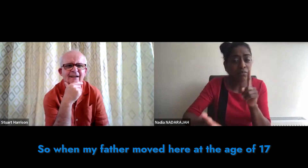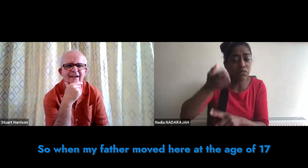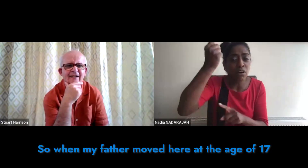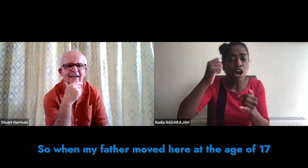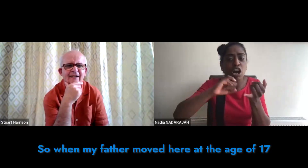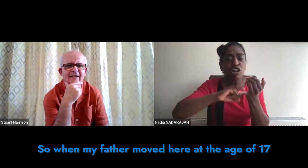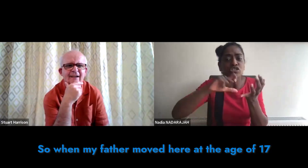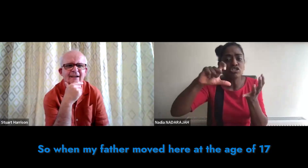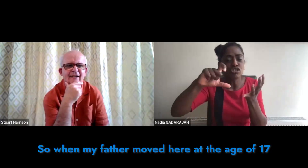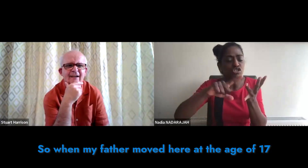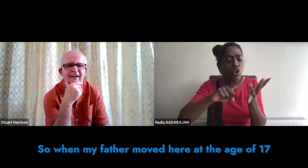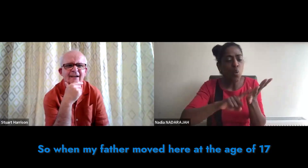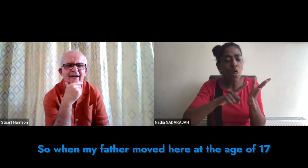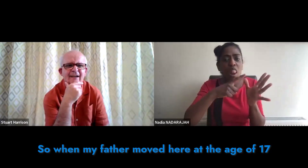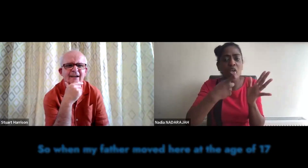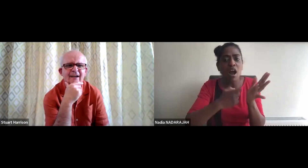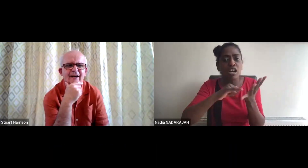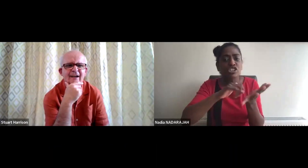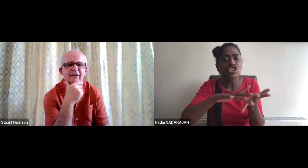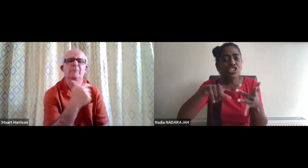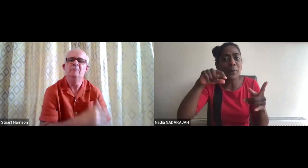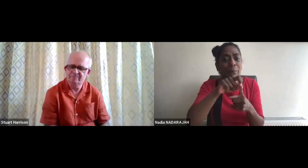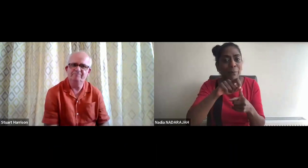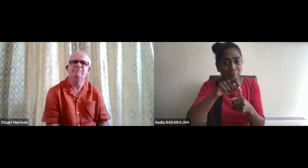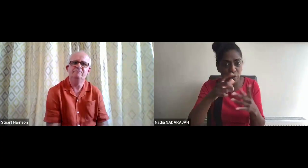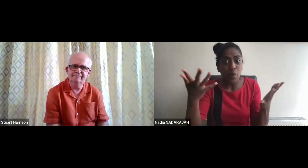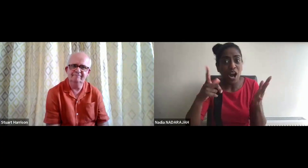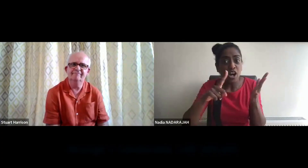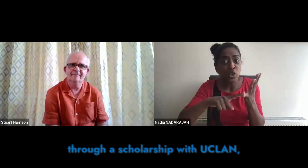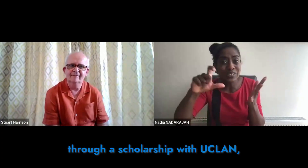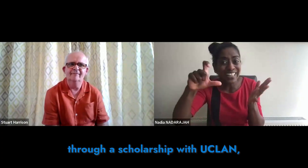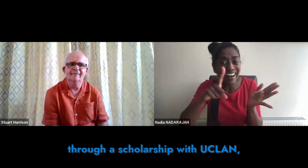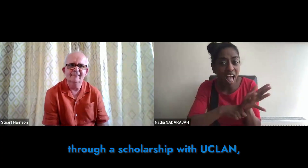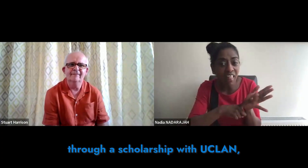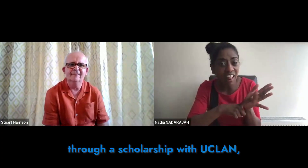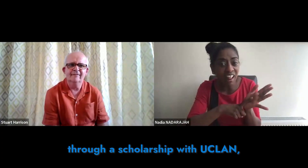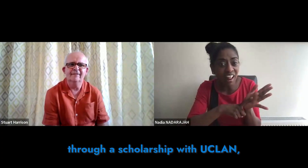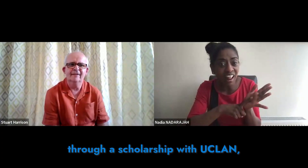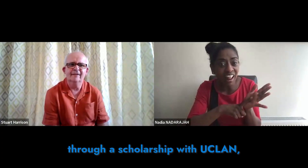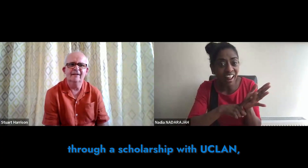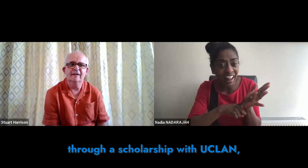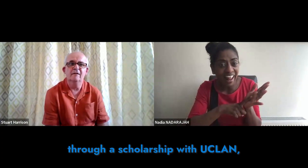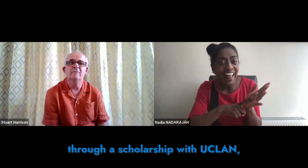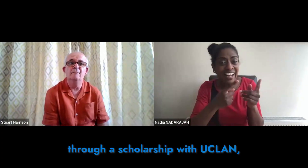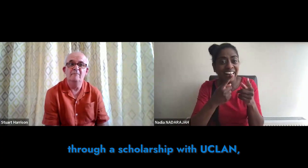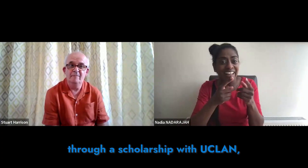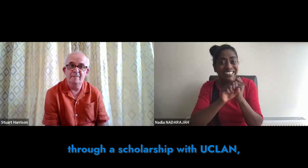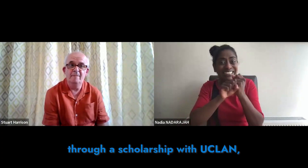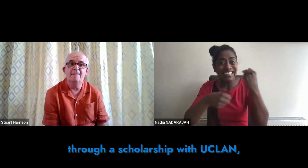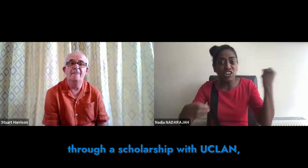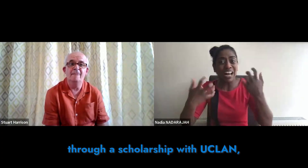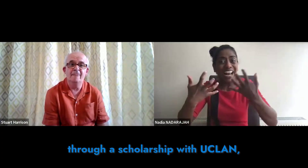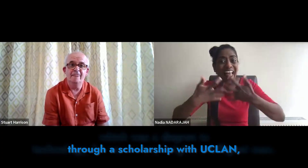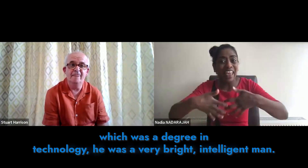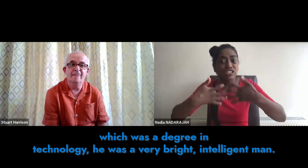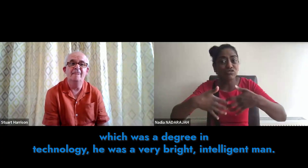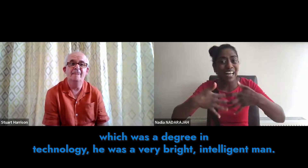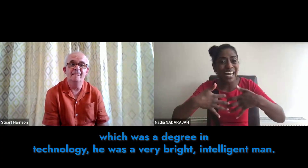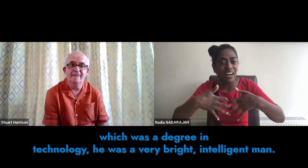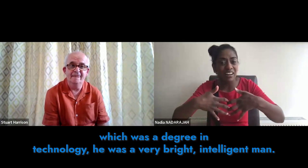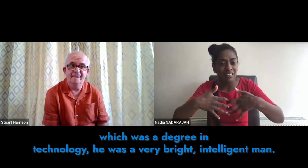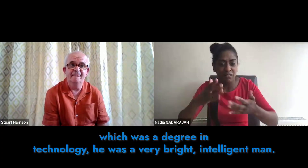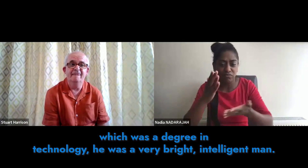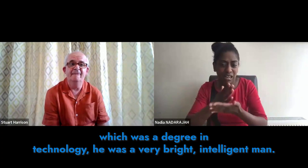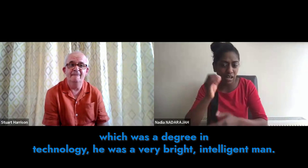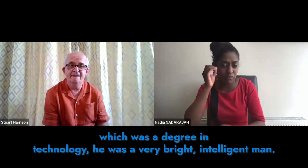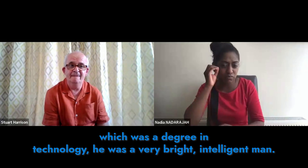moved here at the age of 17, through a scholarship with UCLan,